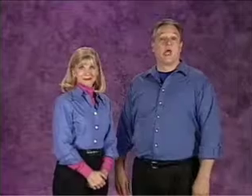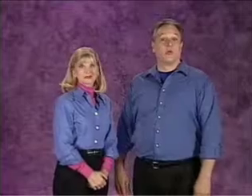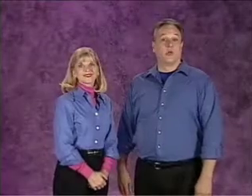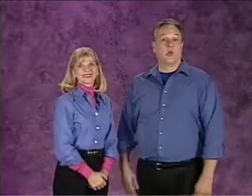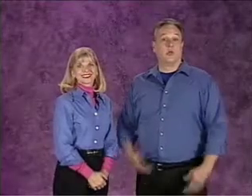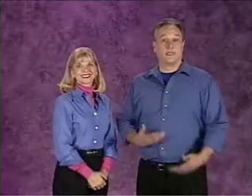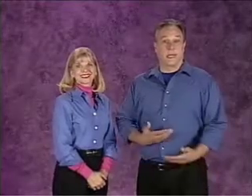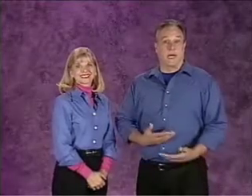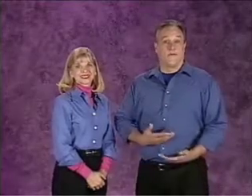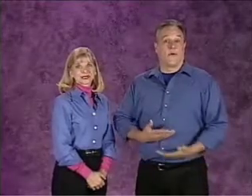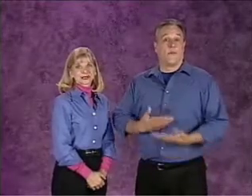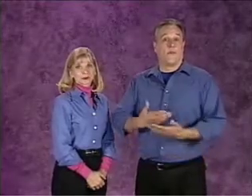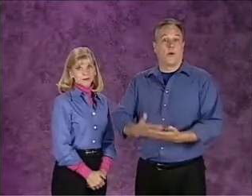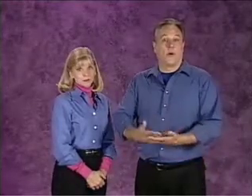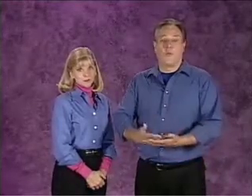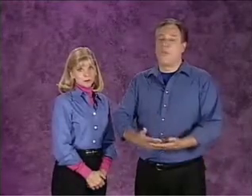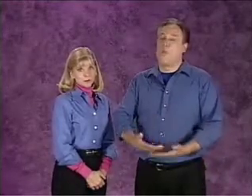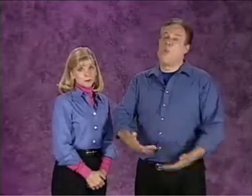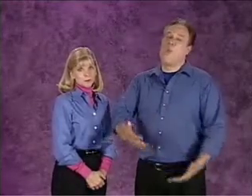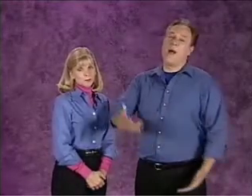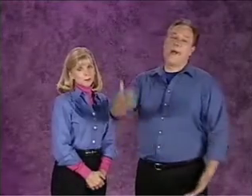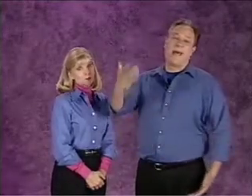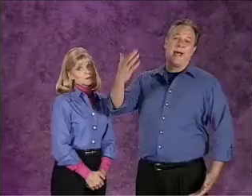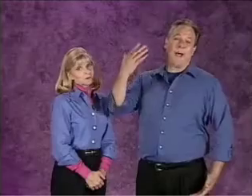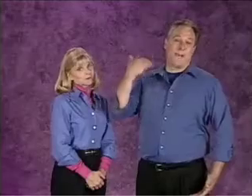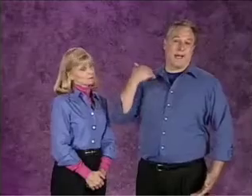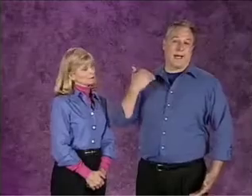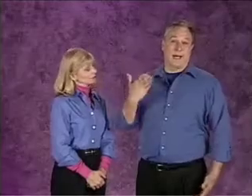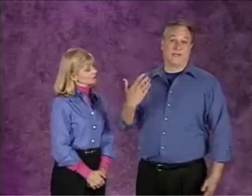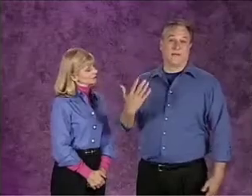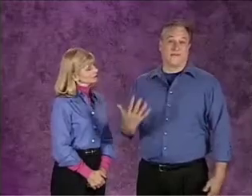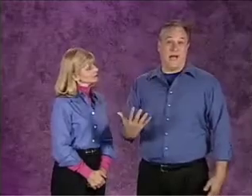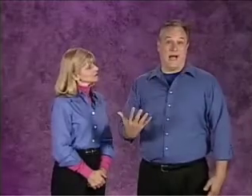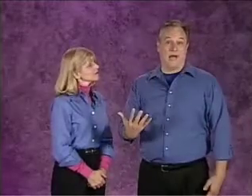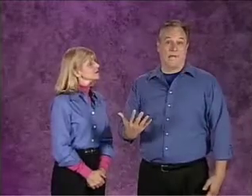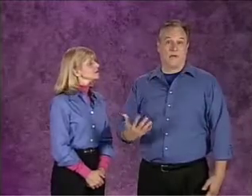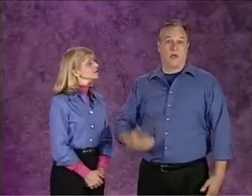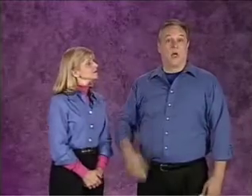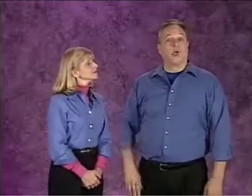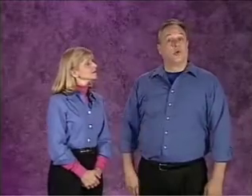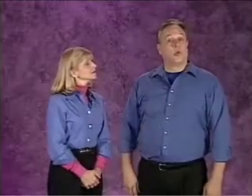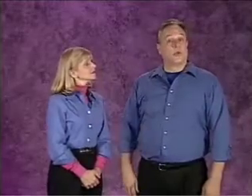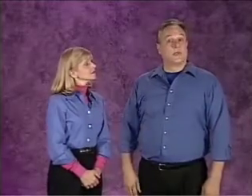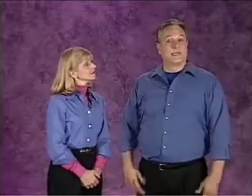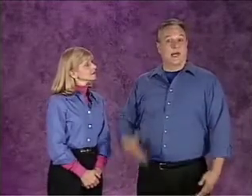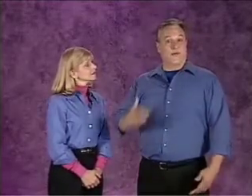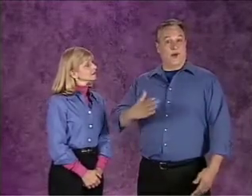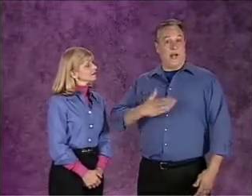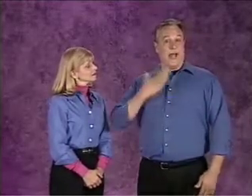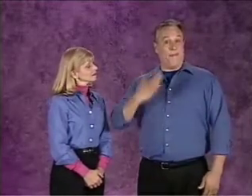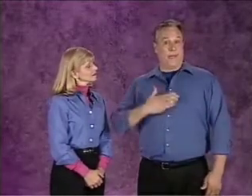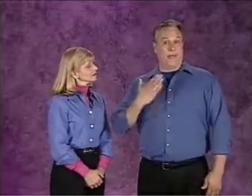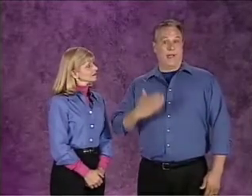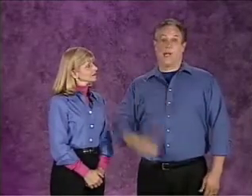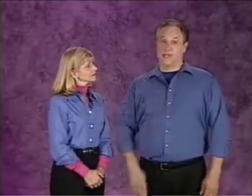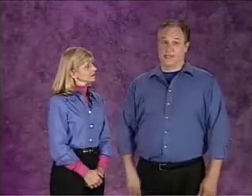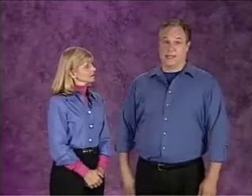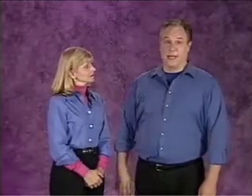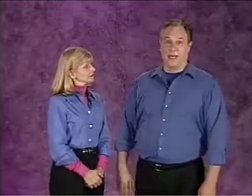You learned the sign for birth way back in Lesson 5. You learned the sign for happy in Lesson